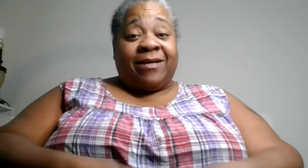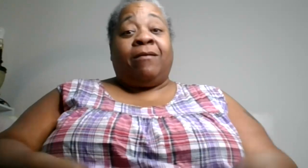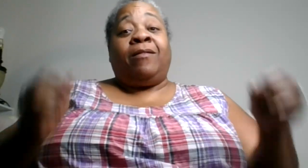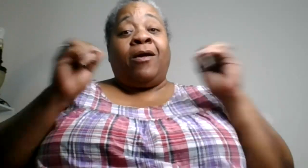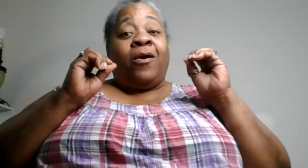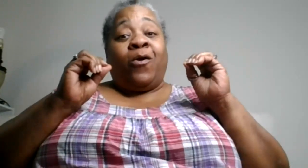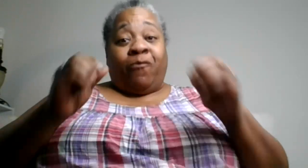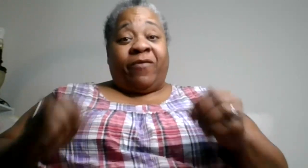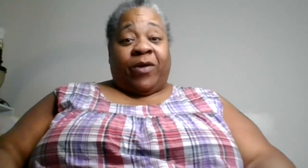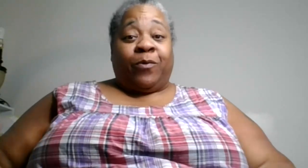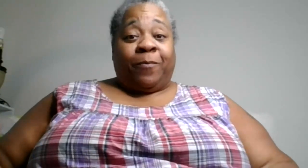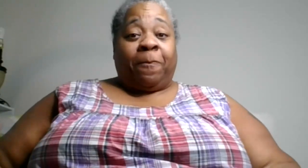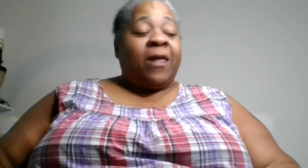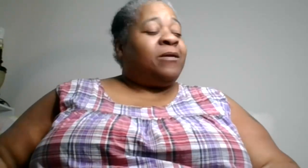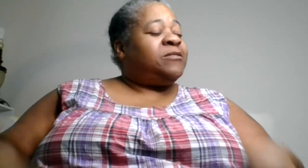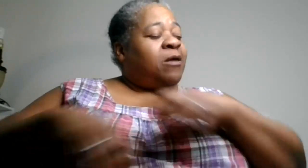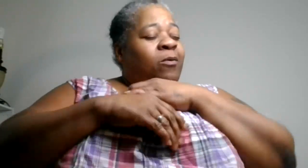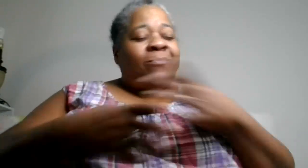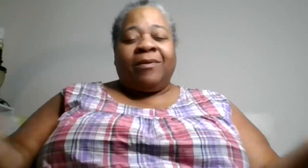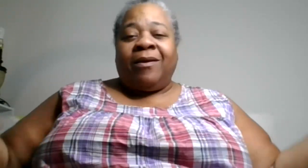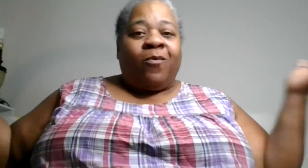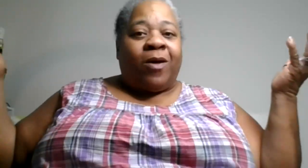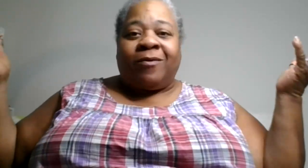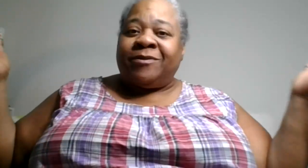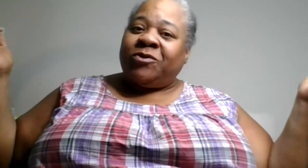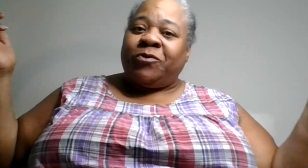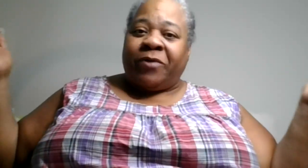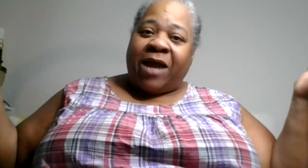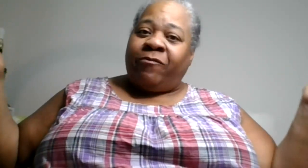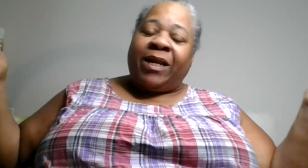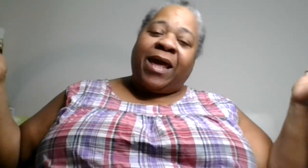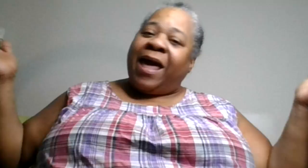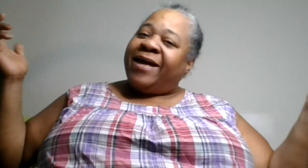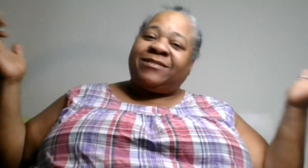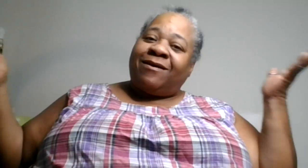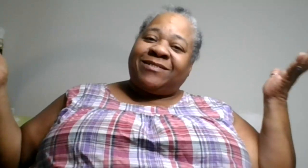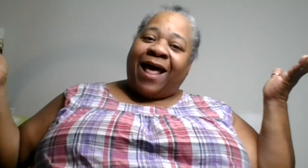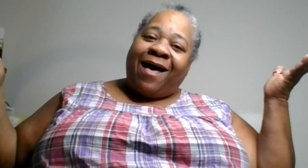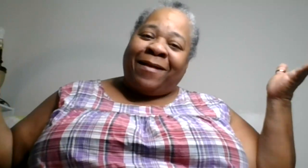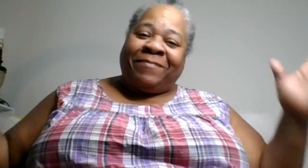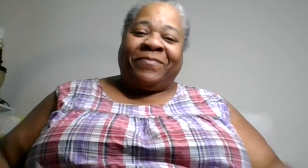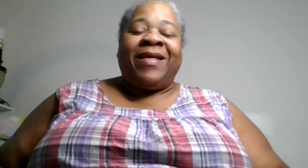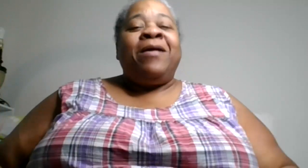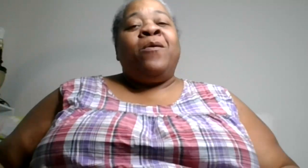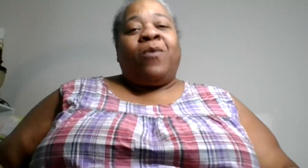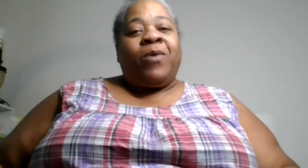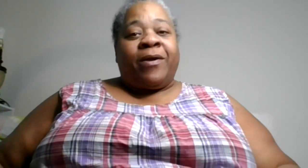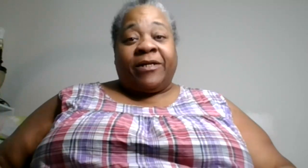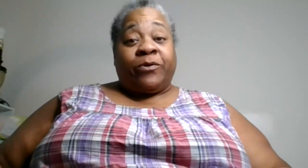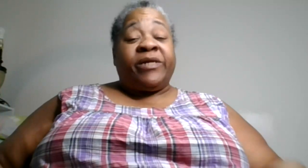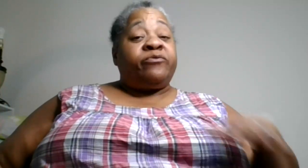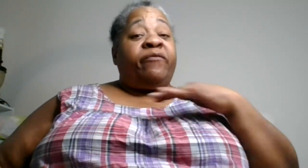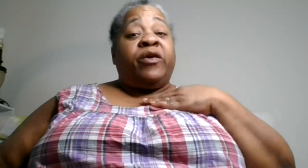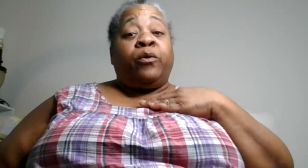ASL review. So, welcome to Create and Relate ASL Style. What we're going to do is review